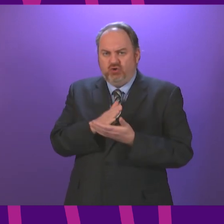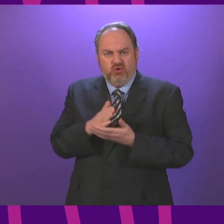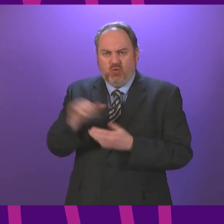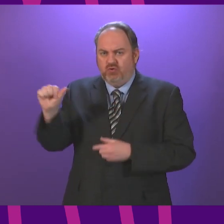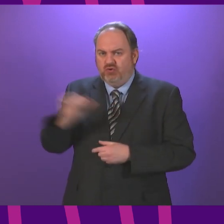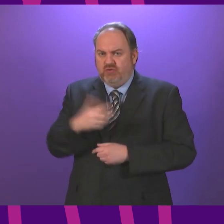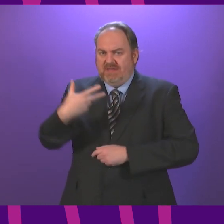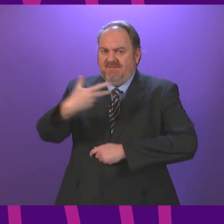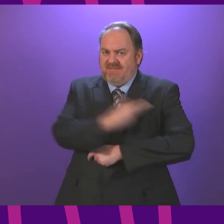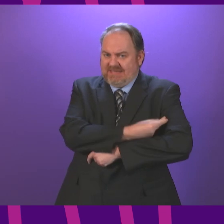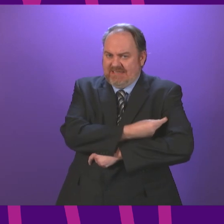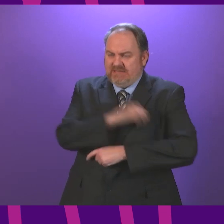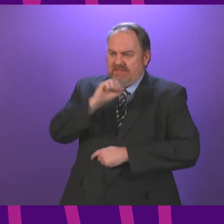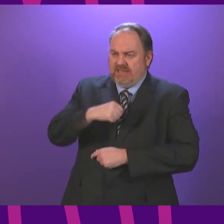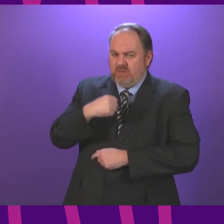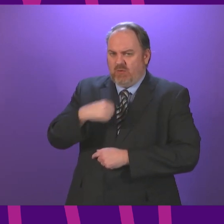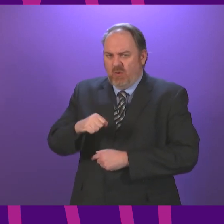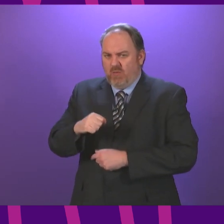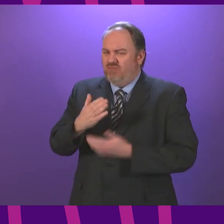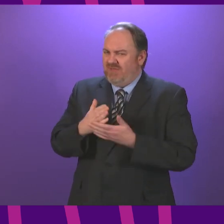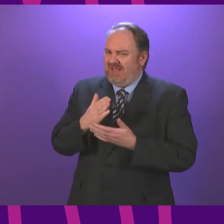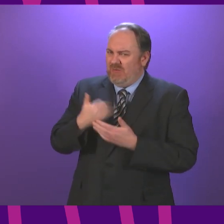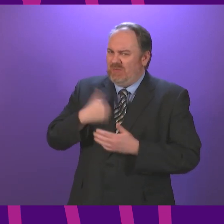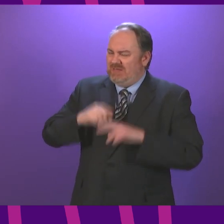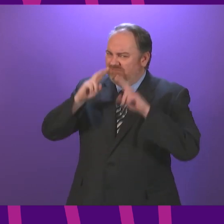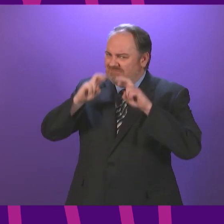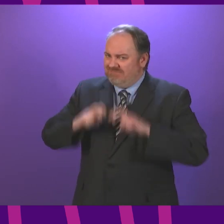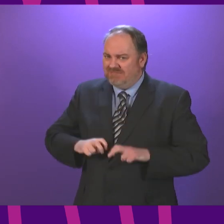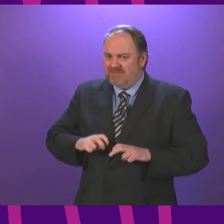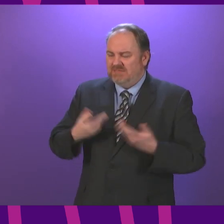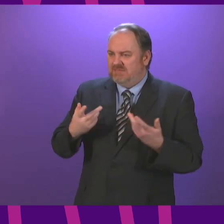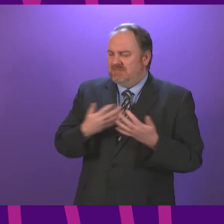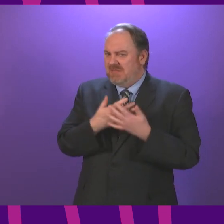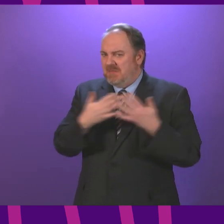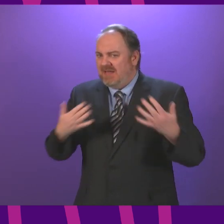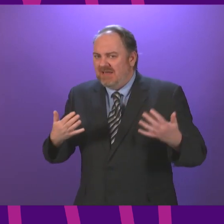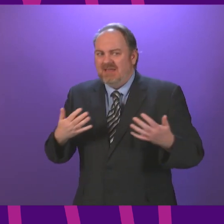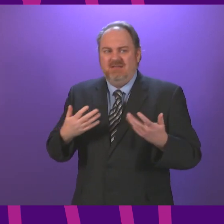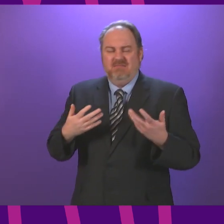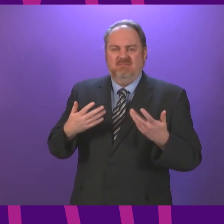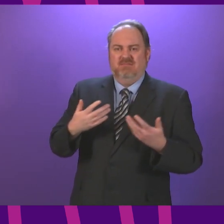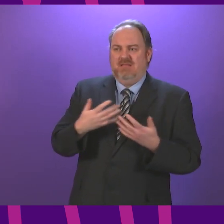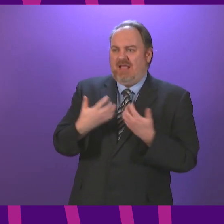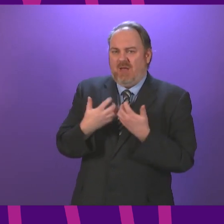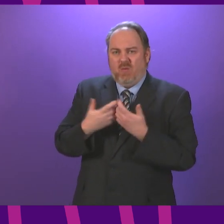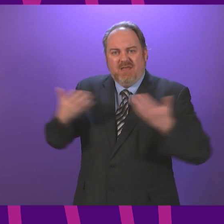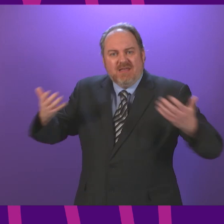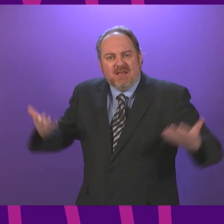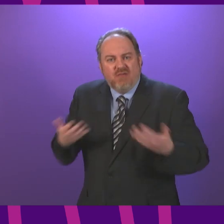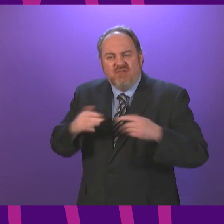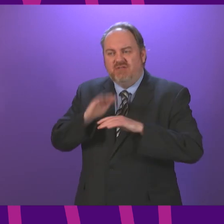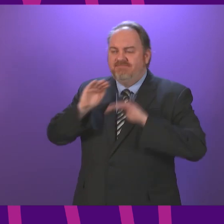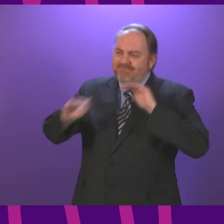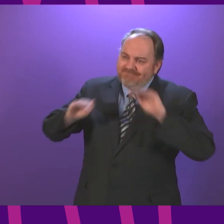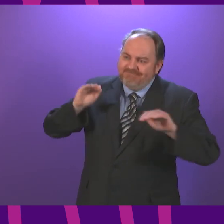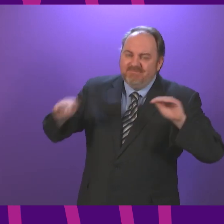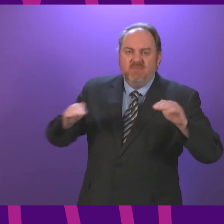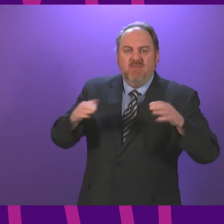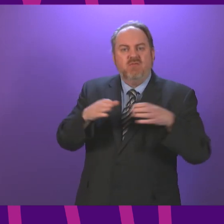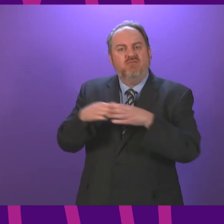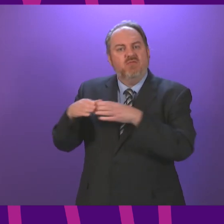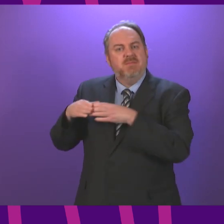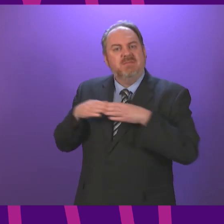vaccine. It would be helpful to know how much this has been monitored, to what extent that's happening, and uptake encouraged among such groups, for instance, among some